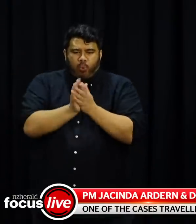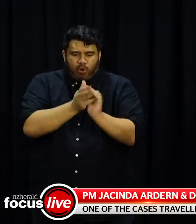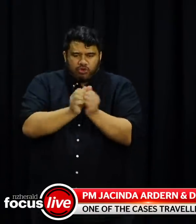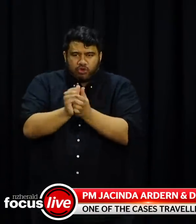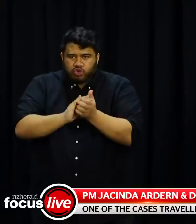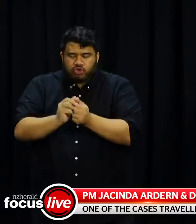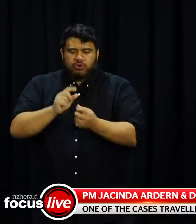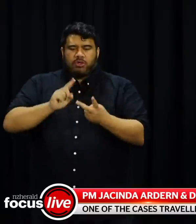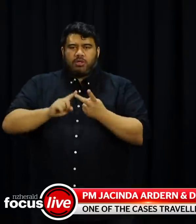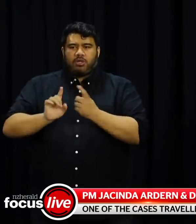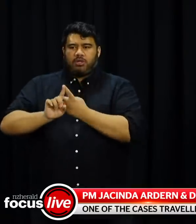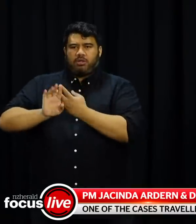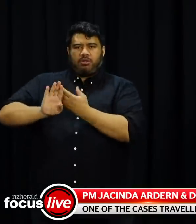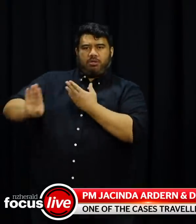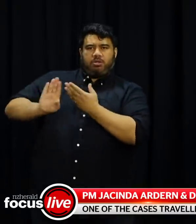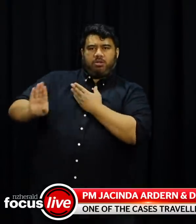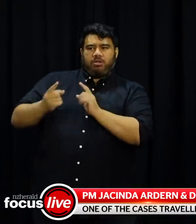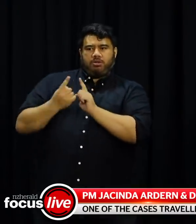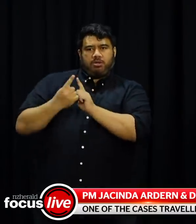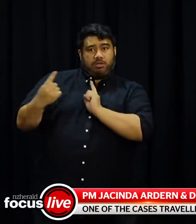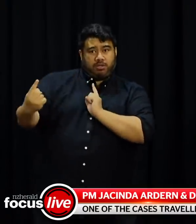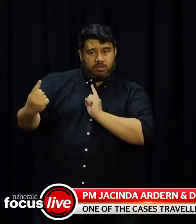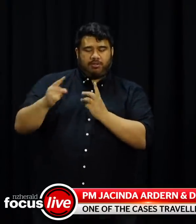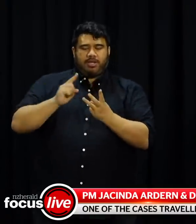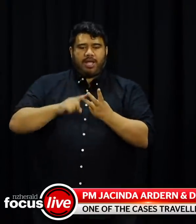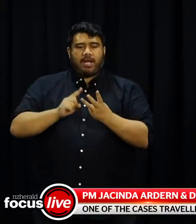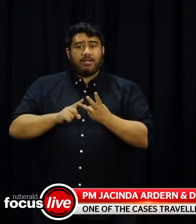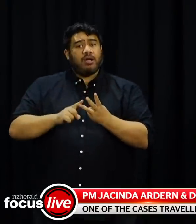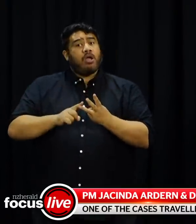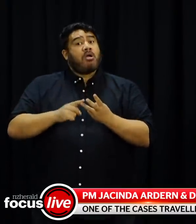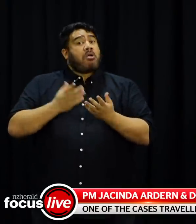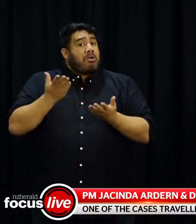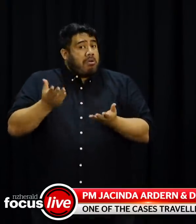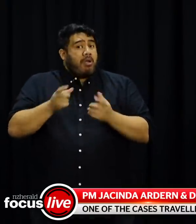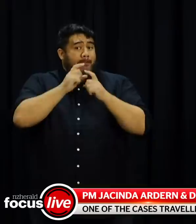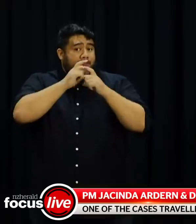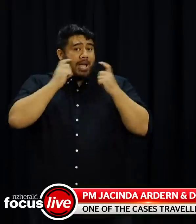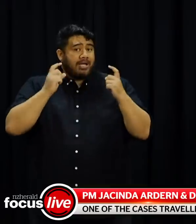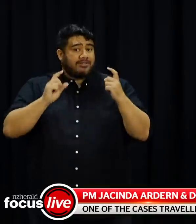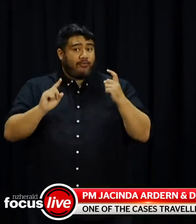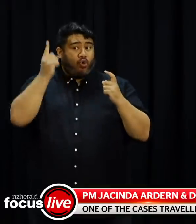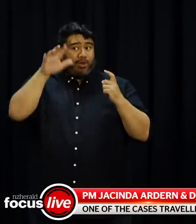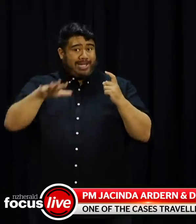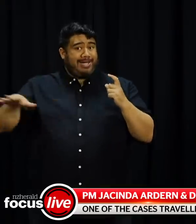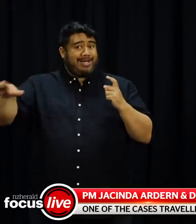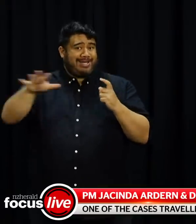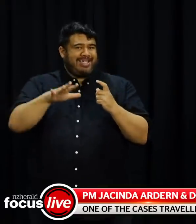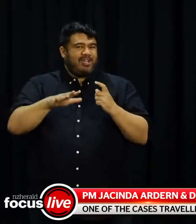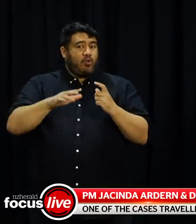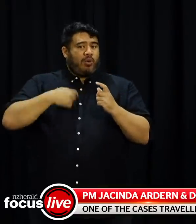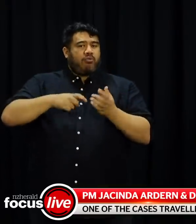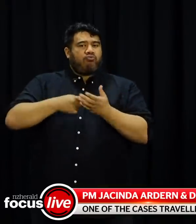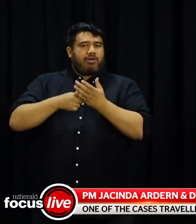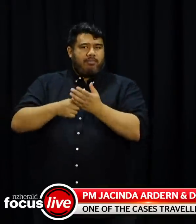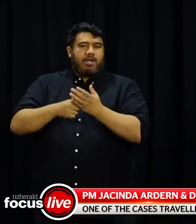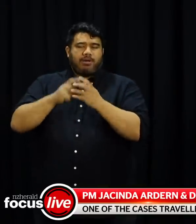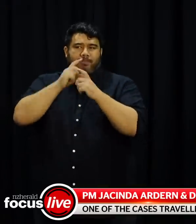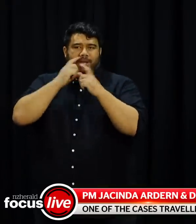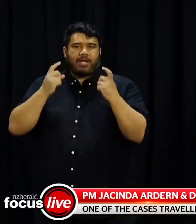physical distancing, and we are also recommending use of masks, particularly in the Auckland region. The Prime Minister will talk more about that